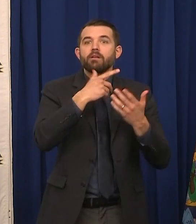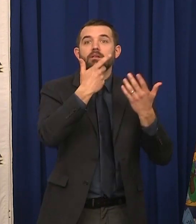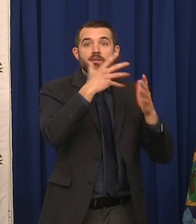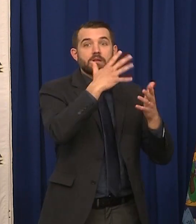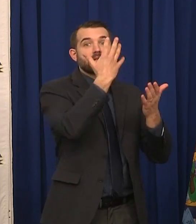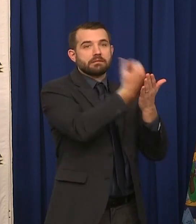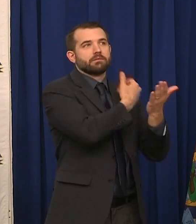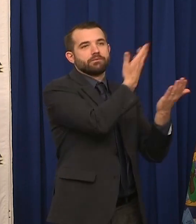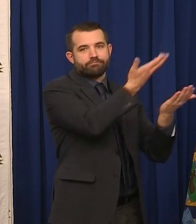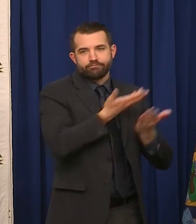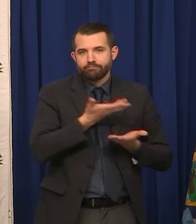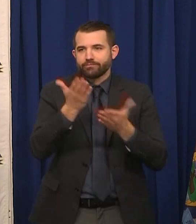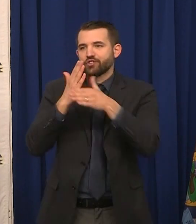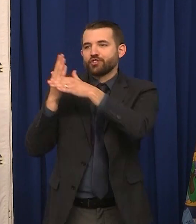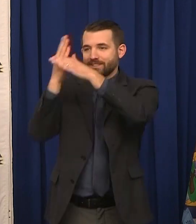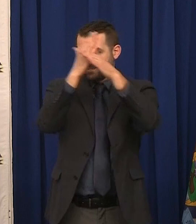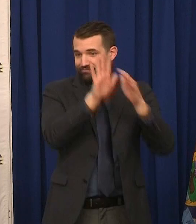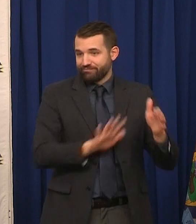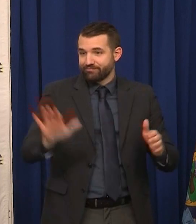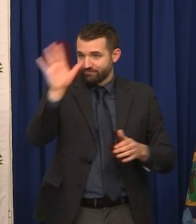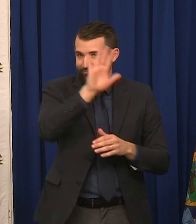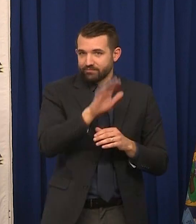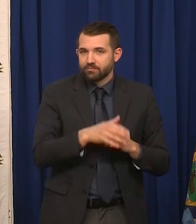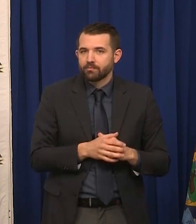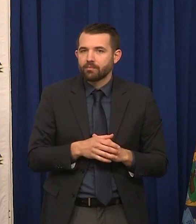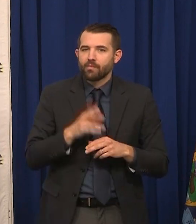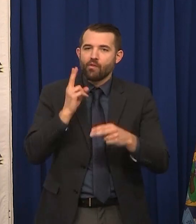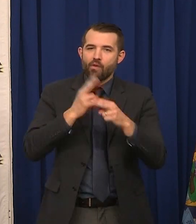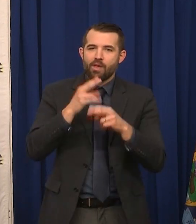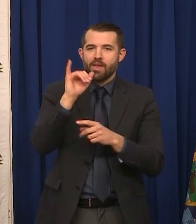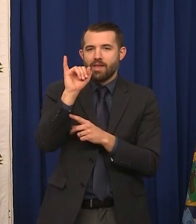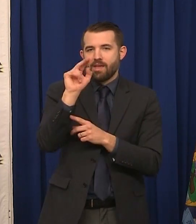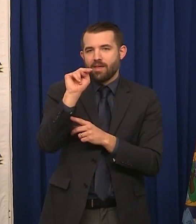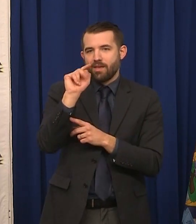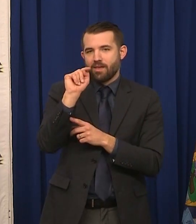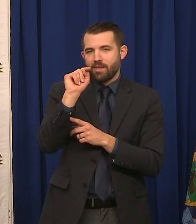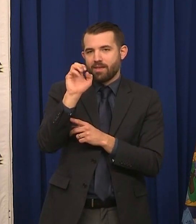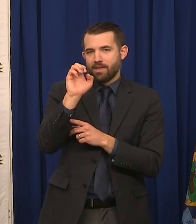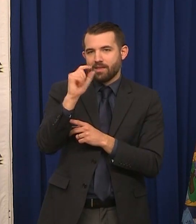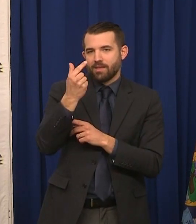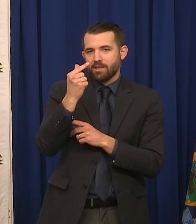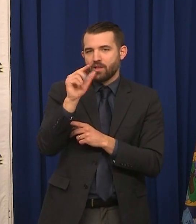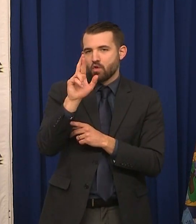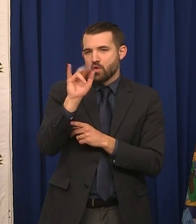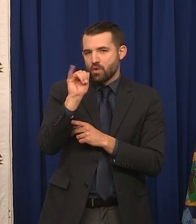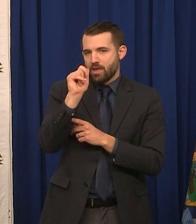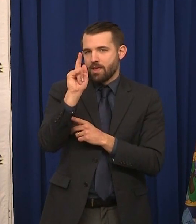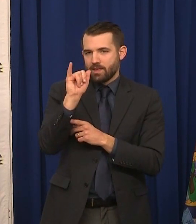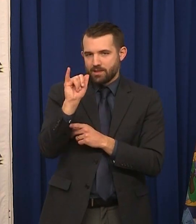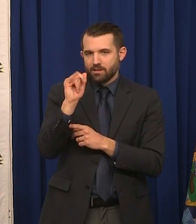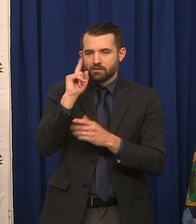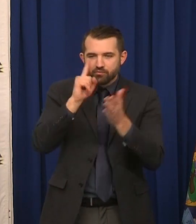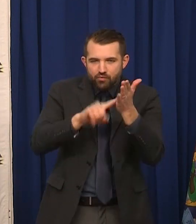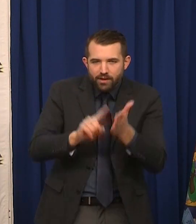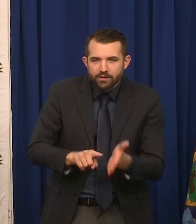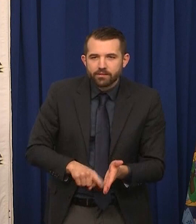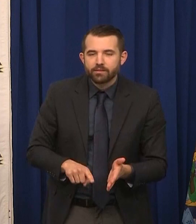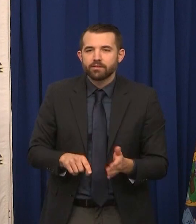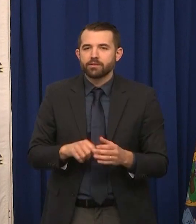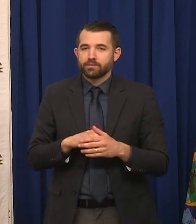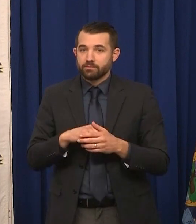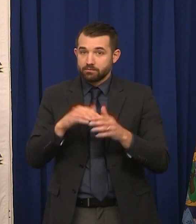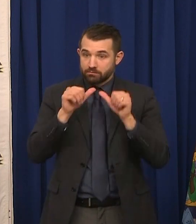are certain integrity checks that hospitals can undertake on pieces of PPE that may, per the expiration date